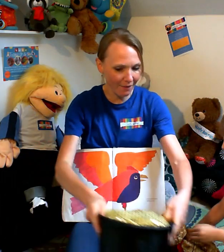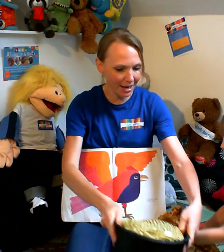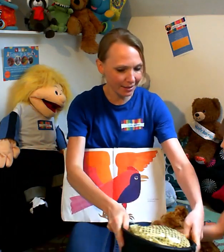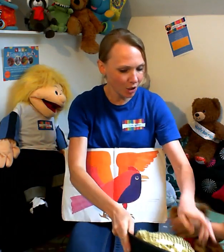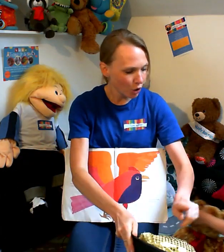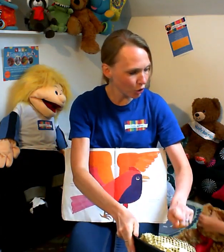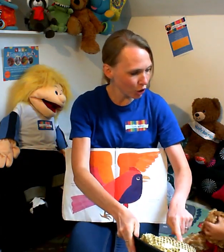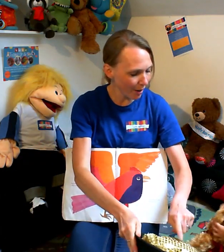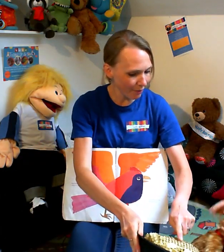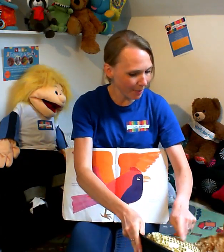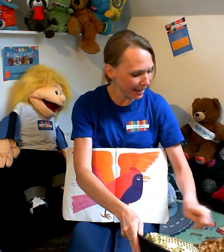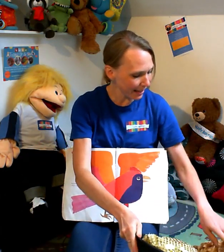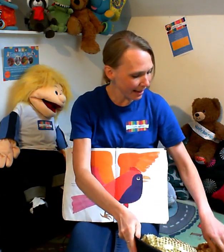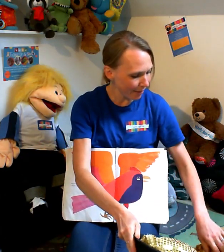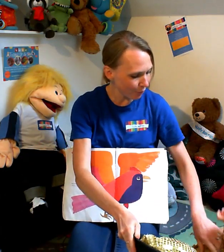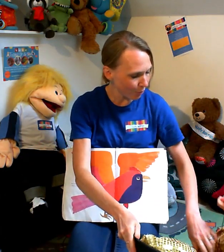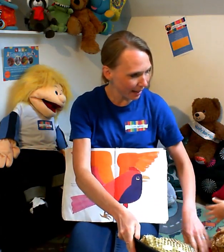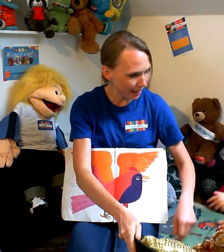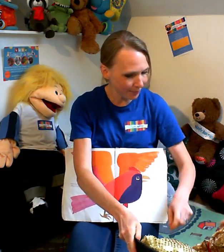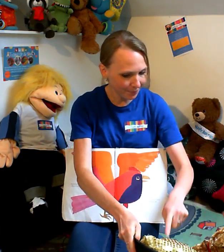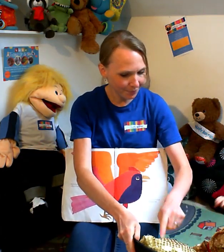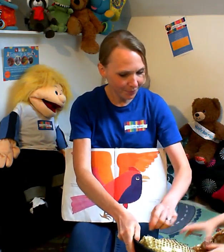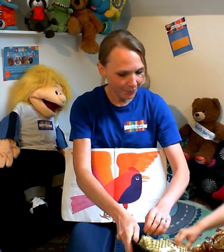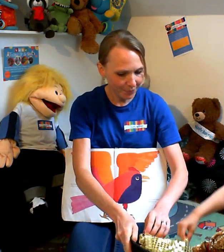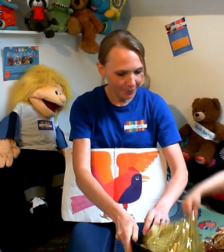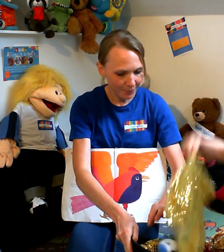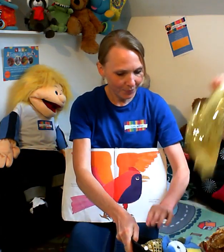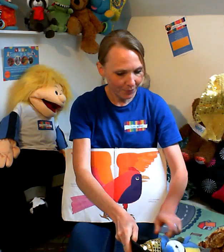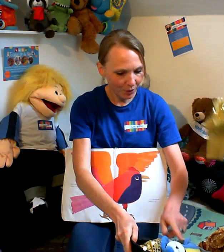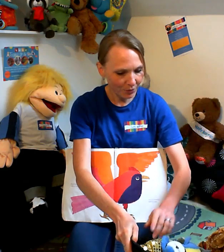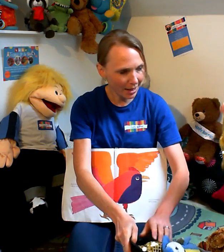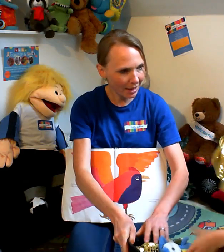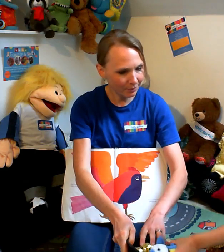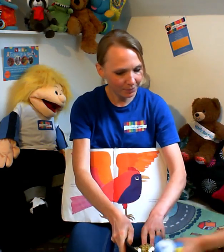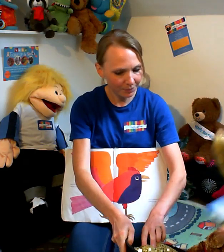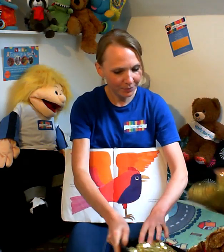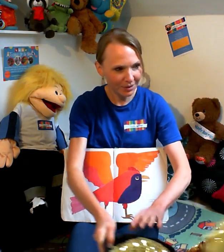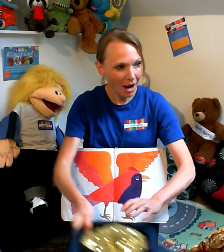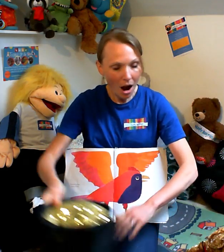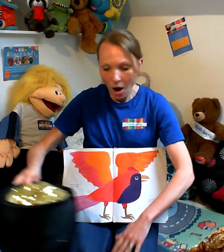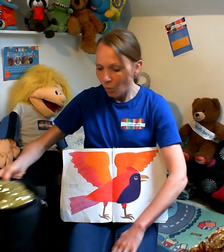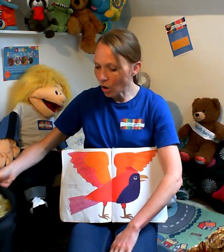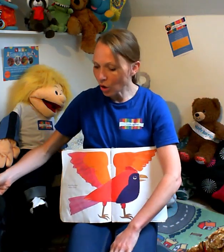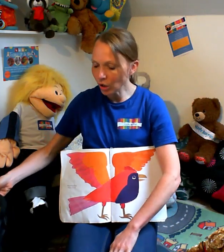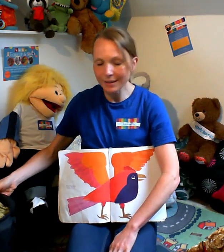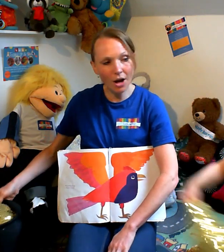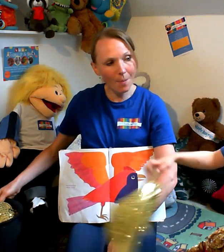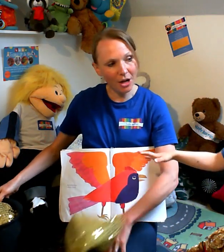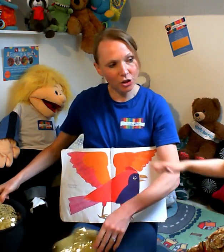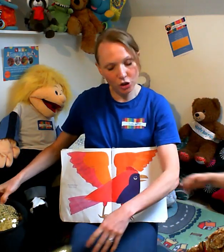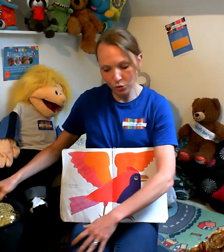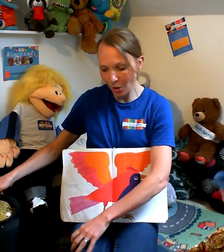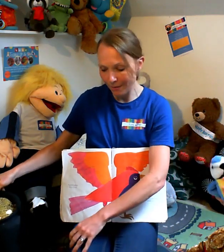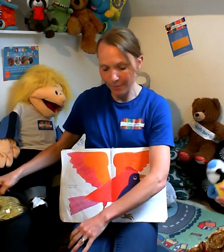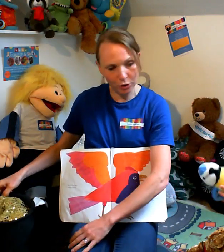Yeah. Could you have a peek in there for me? My birdie. What colour is our bird? Can you show everybody?